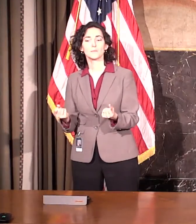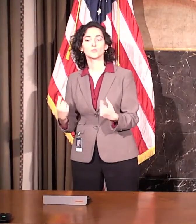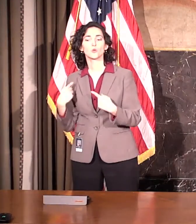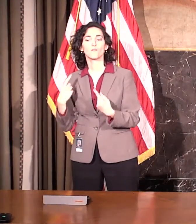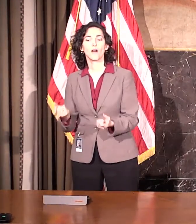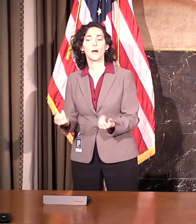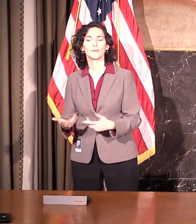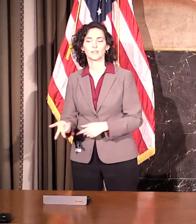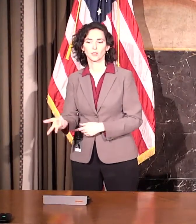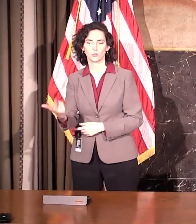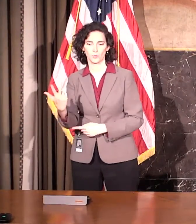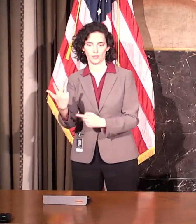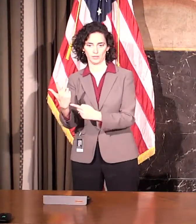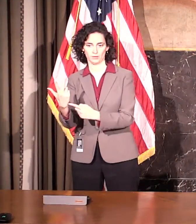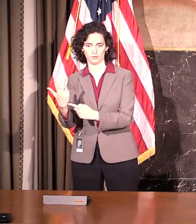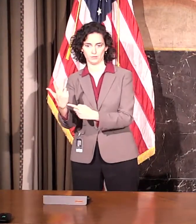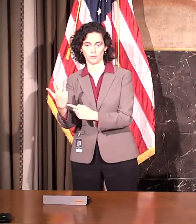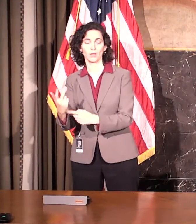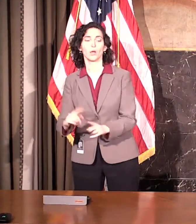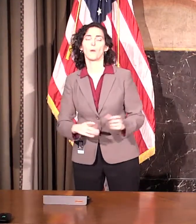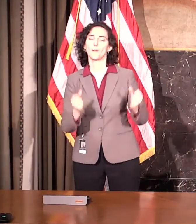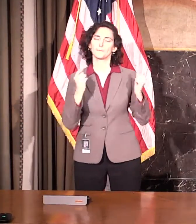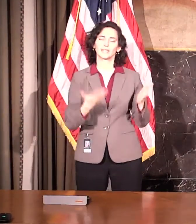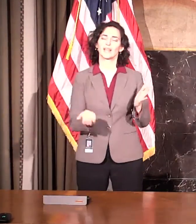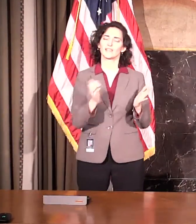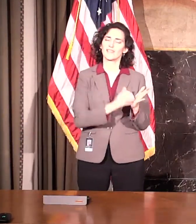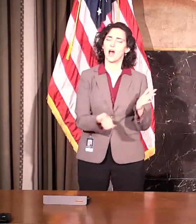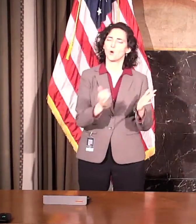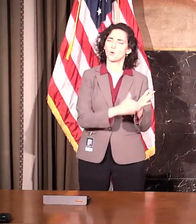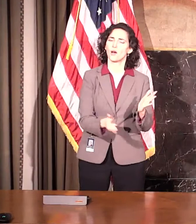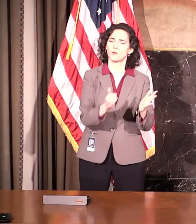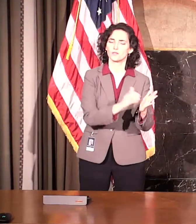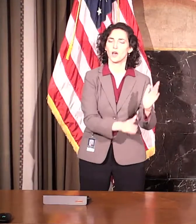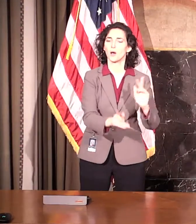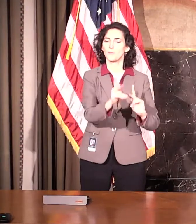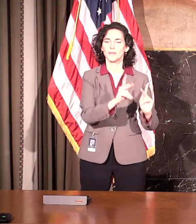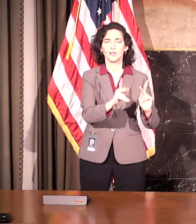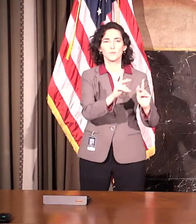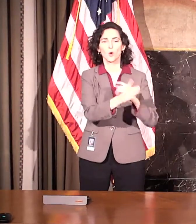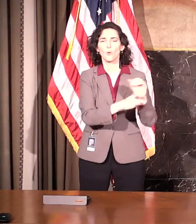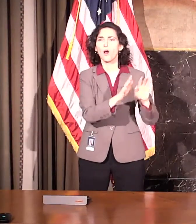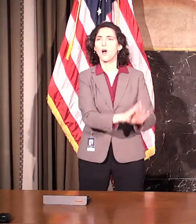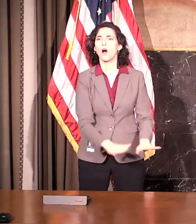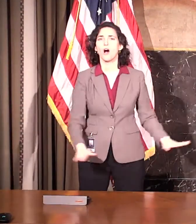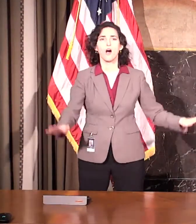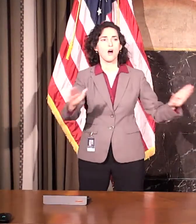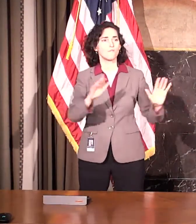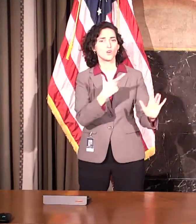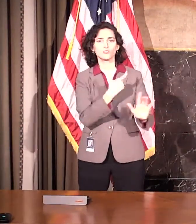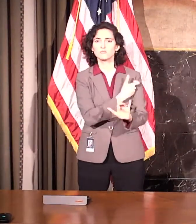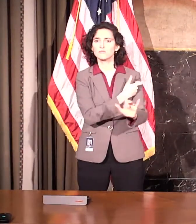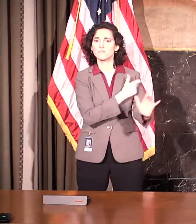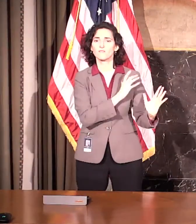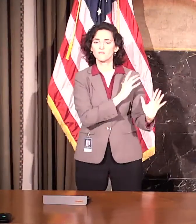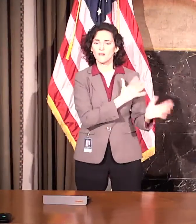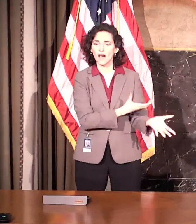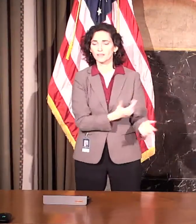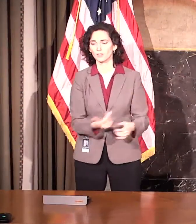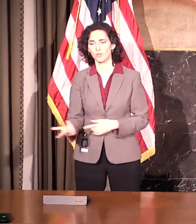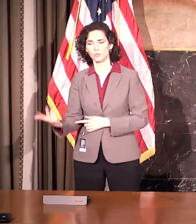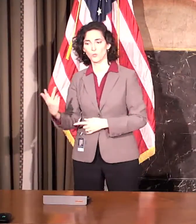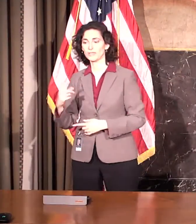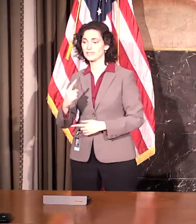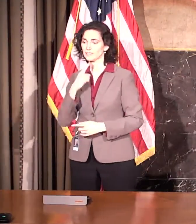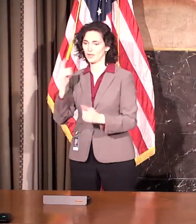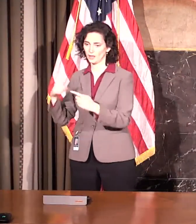far, when we have had several tens of thousands of individuals across the world who have been vaccinated. So while that is a